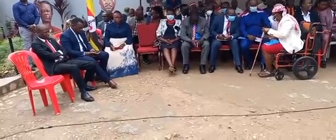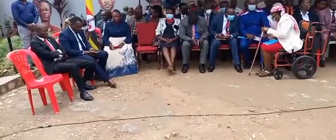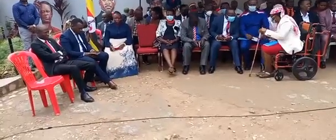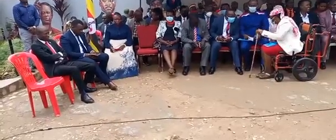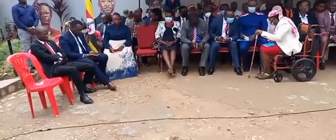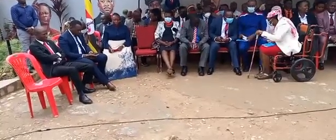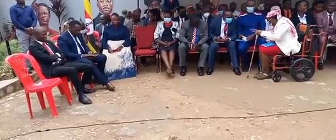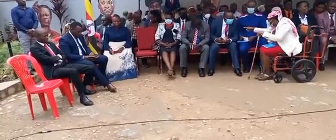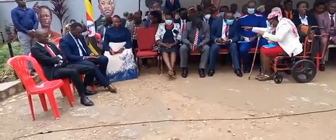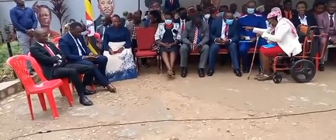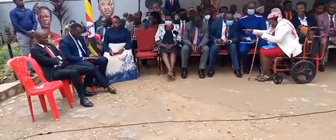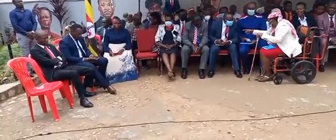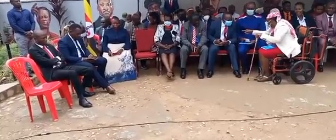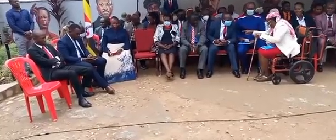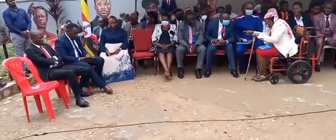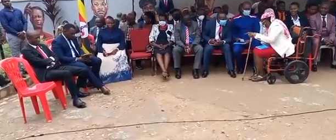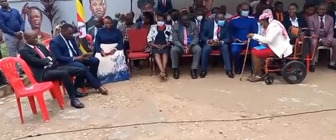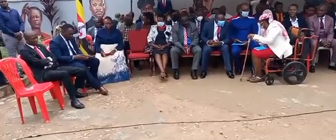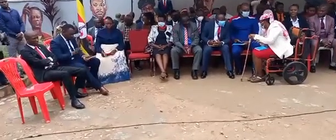I am going to respond to